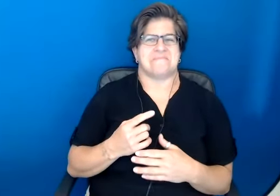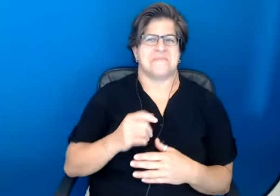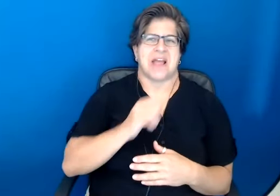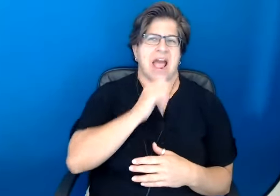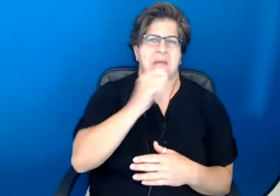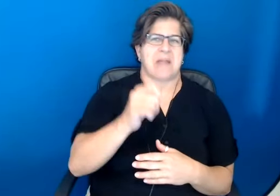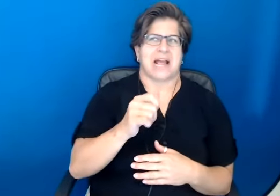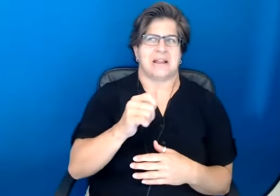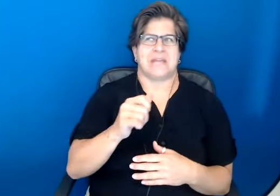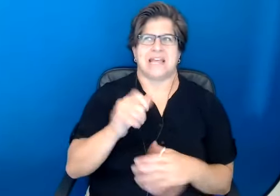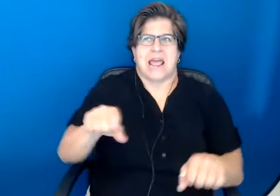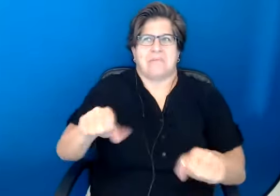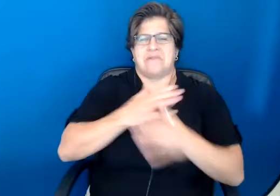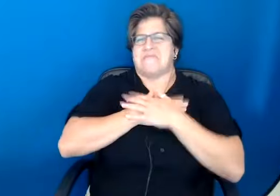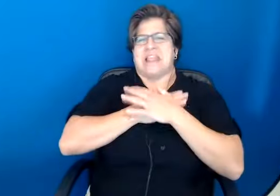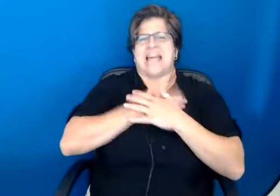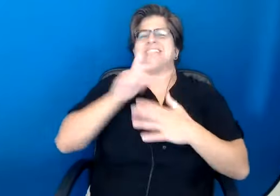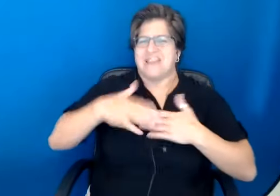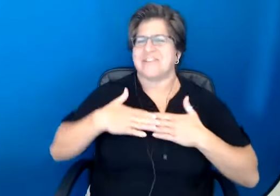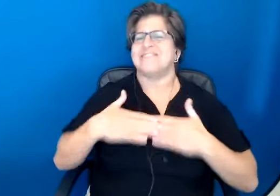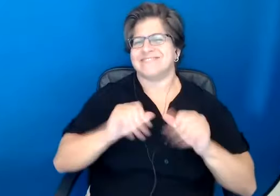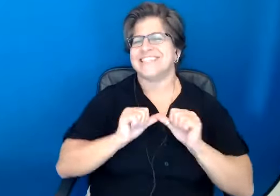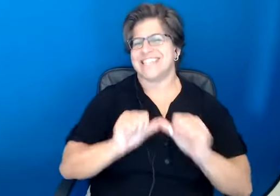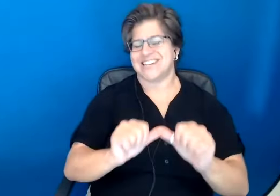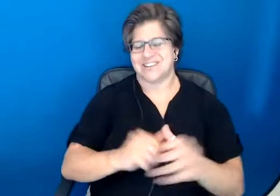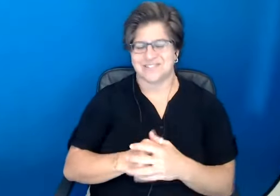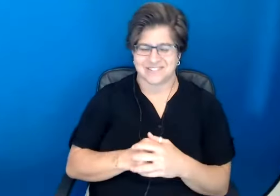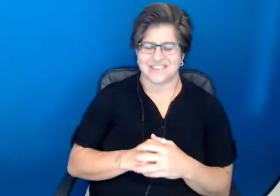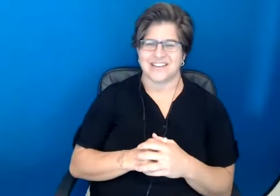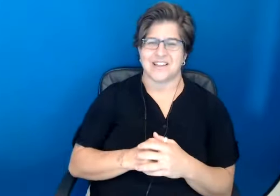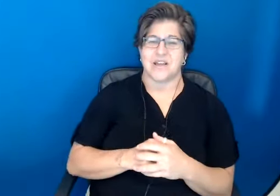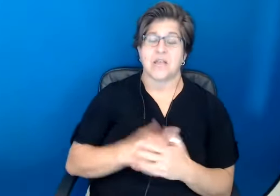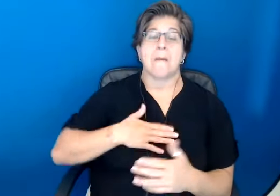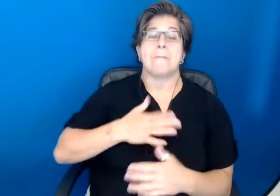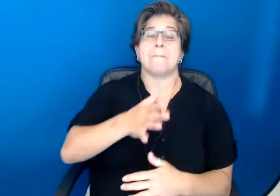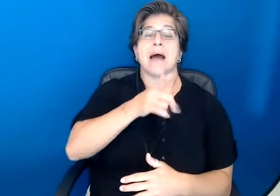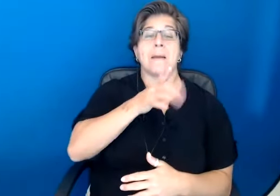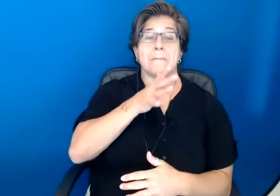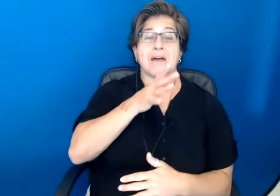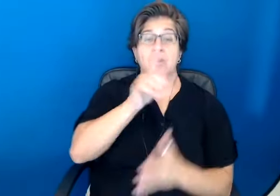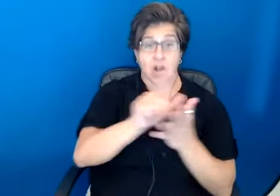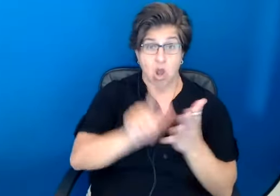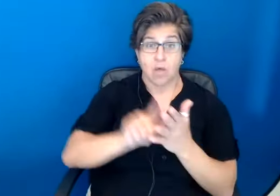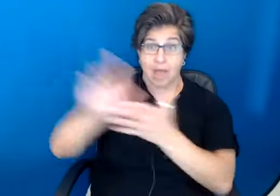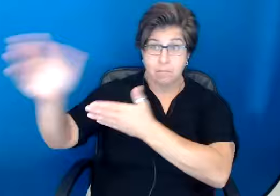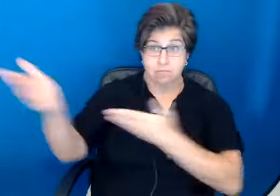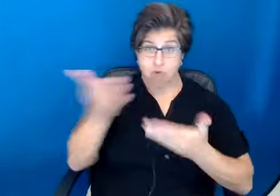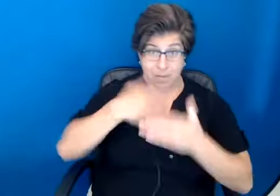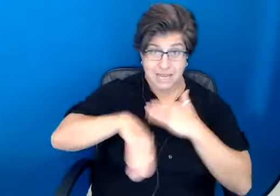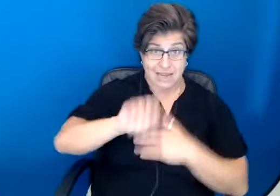open AA meetings. I love being involved in conventions. I just absolutely I love Al-Anon, and I love doing my service. Except